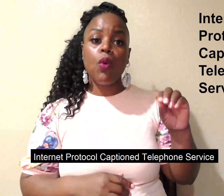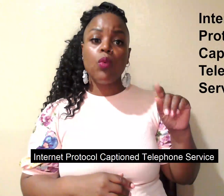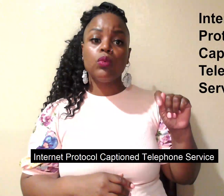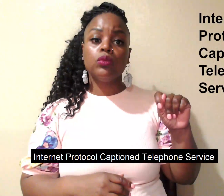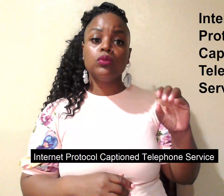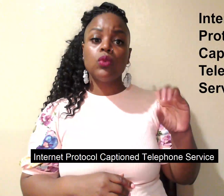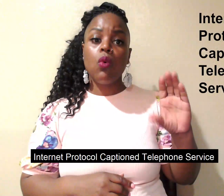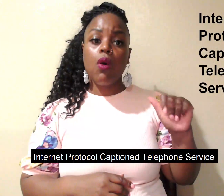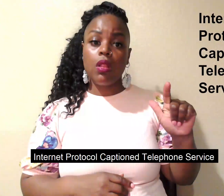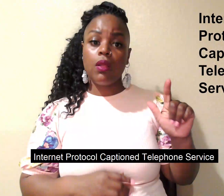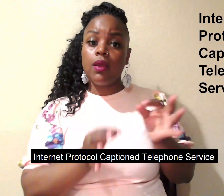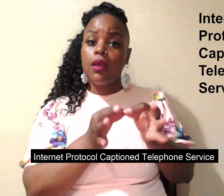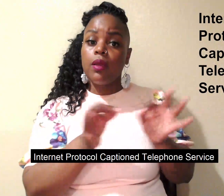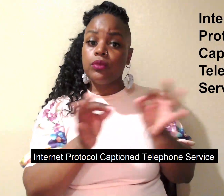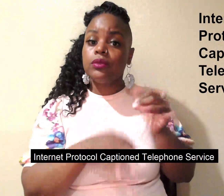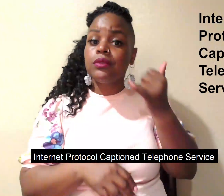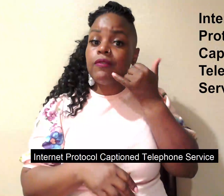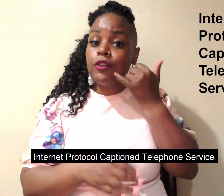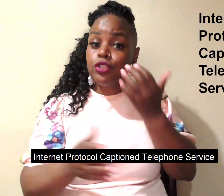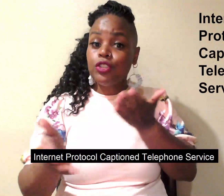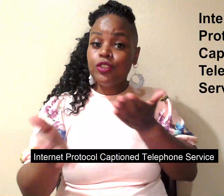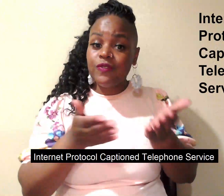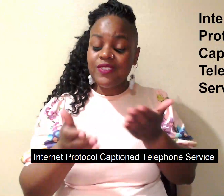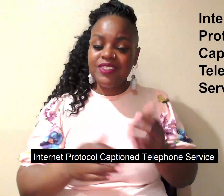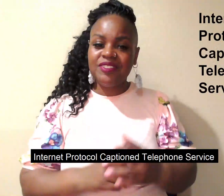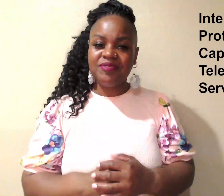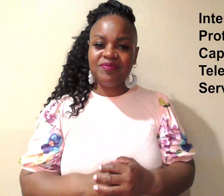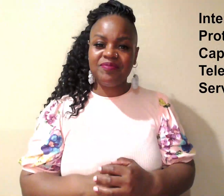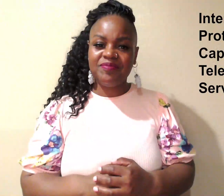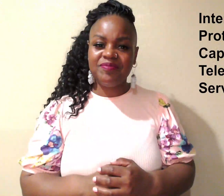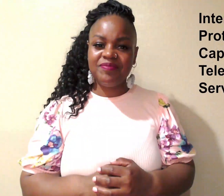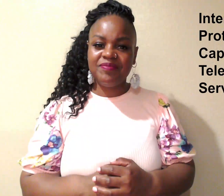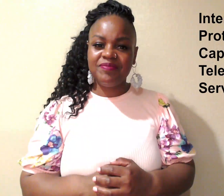Internet Protocol Captioned Telephone Service.